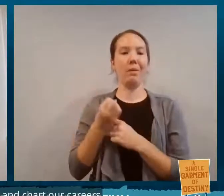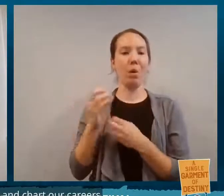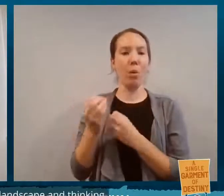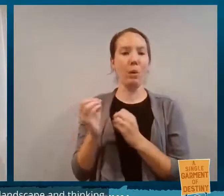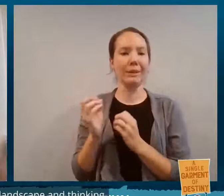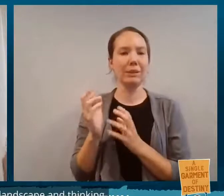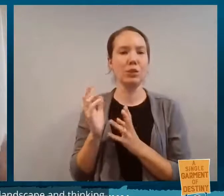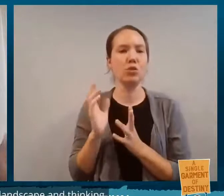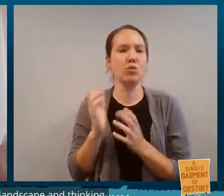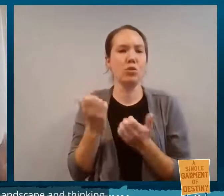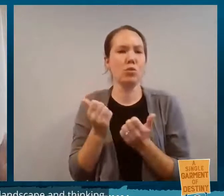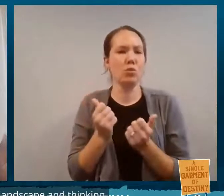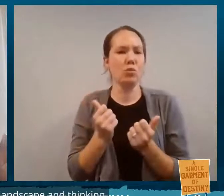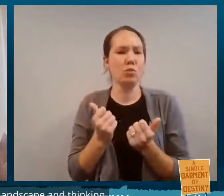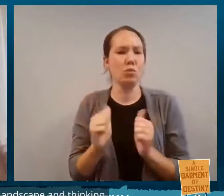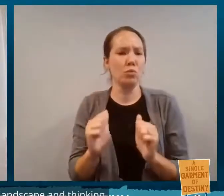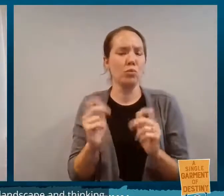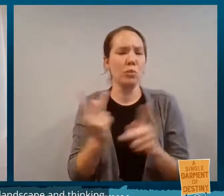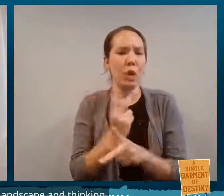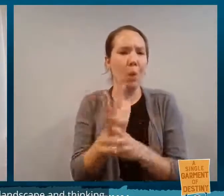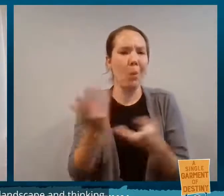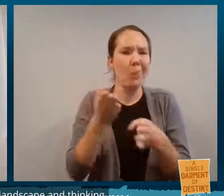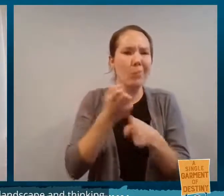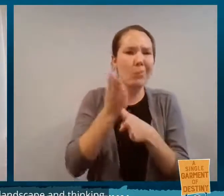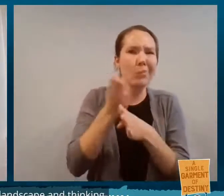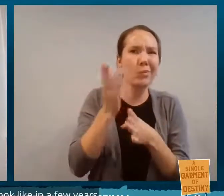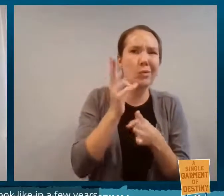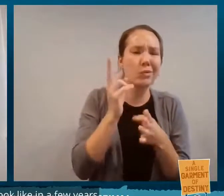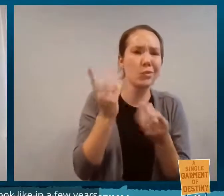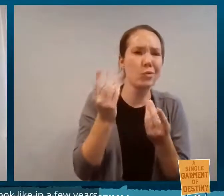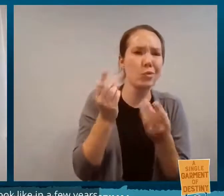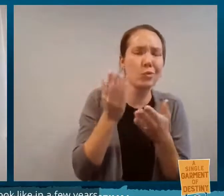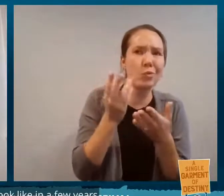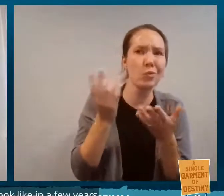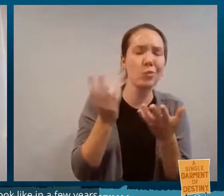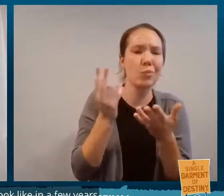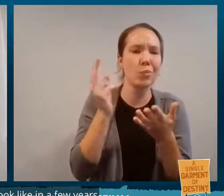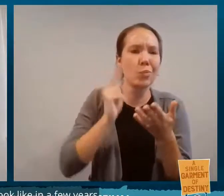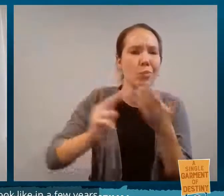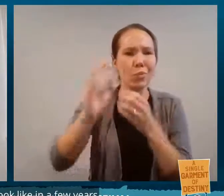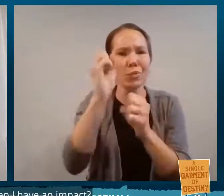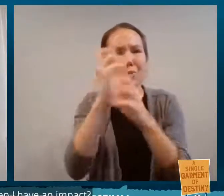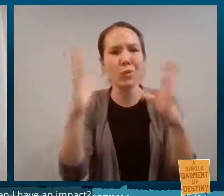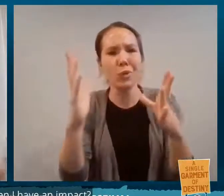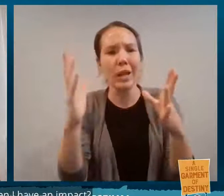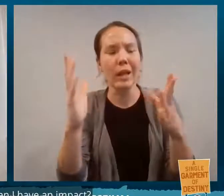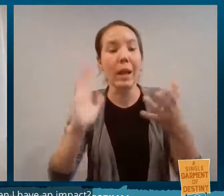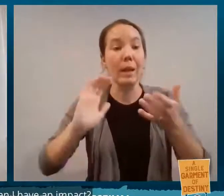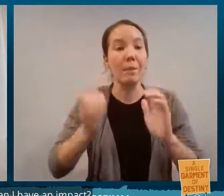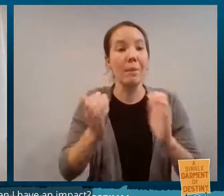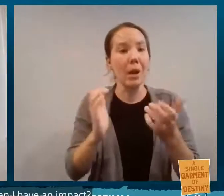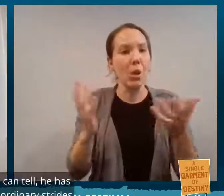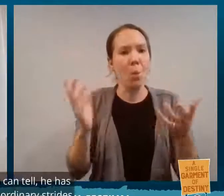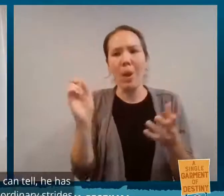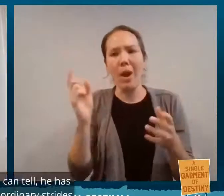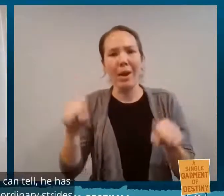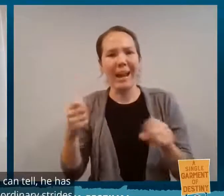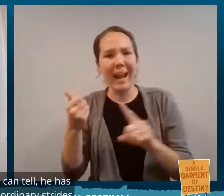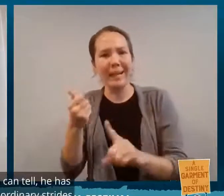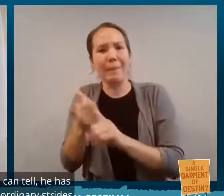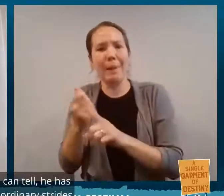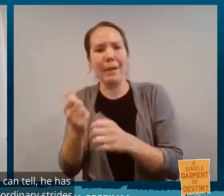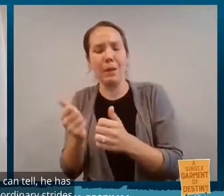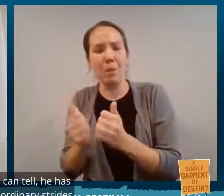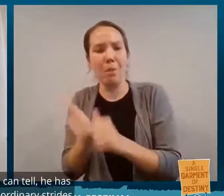our careers and looking at sort of the landscape and thinking, well, what could this look like in a few years versus where can I have an impact? And as you